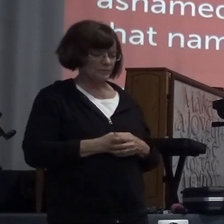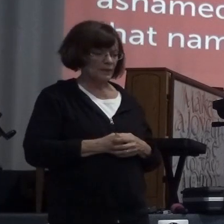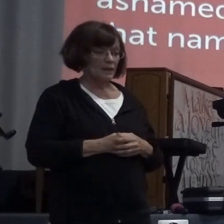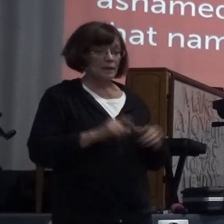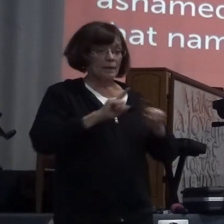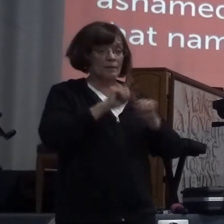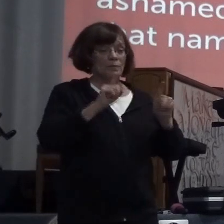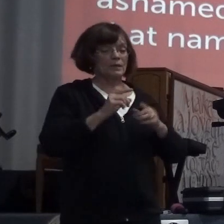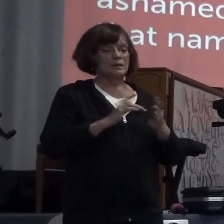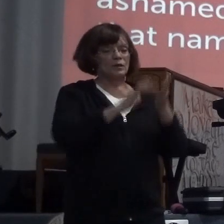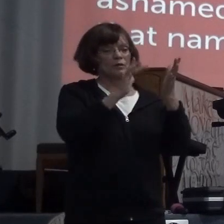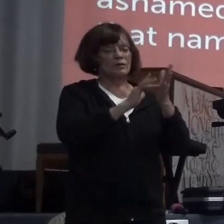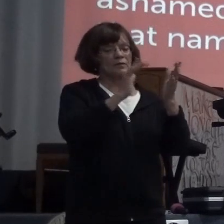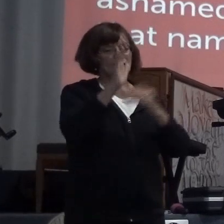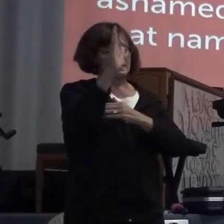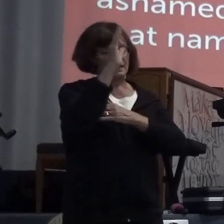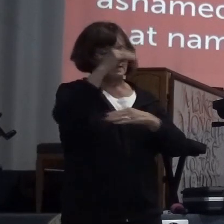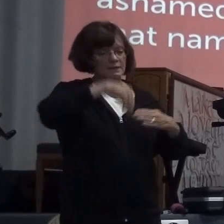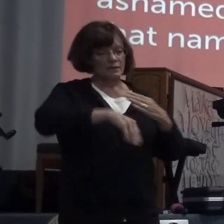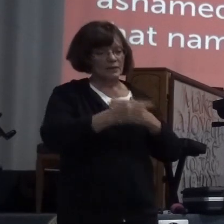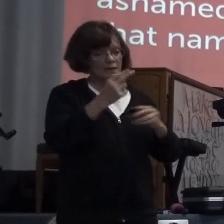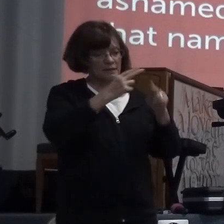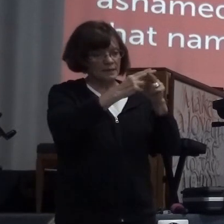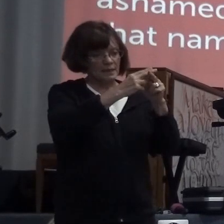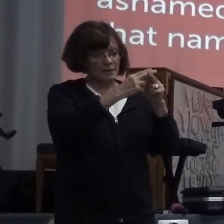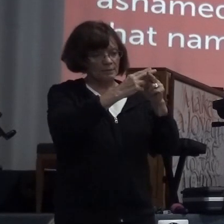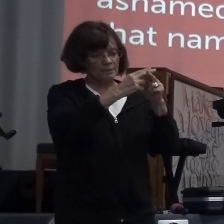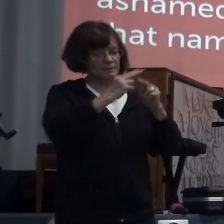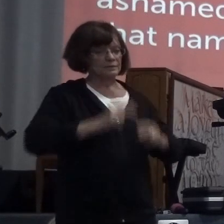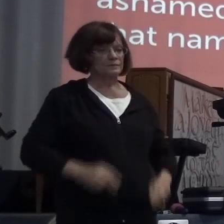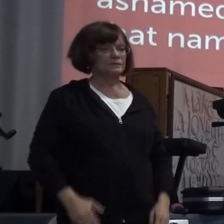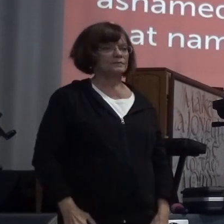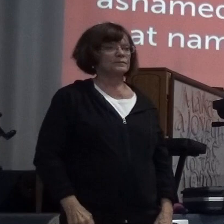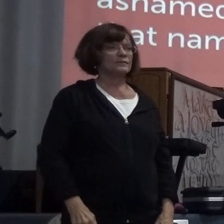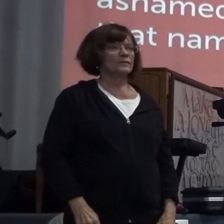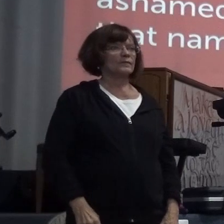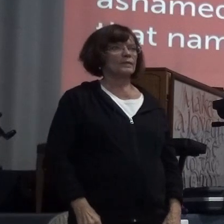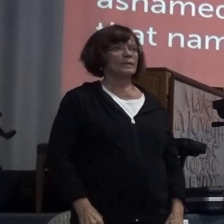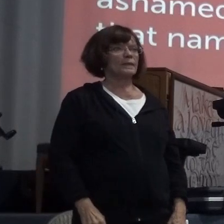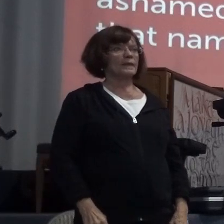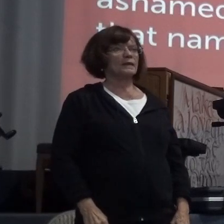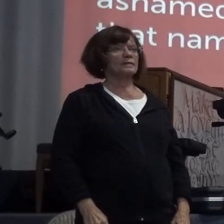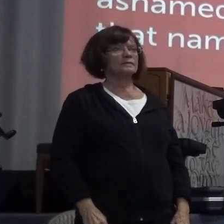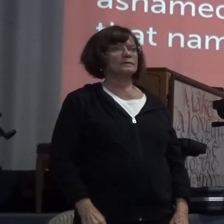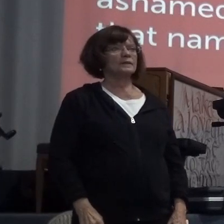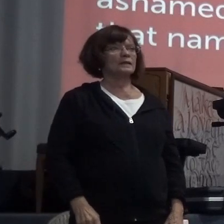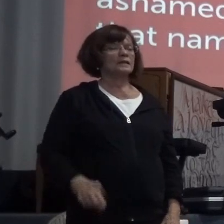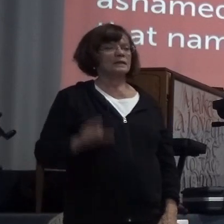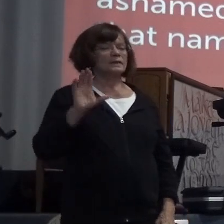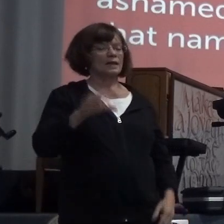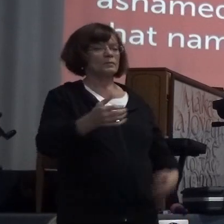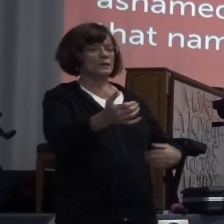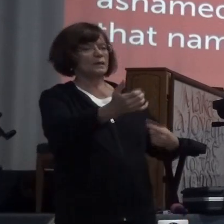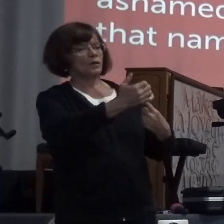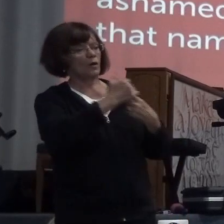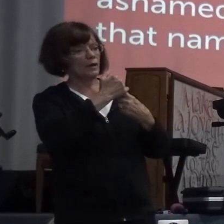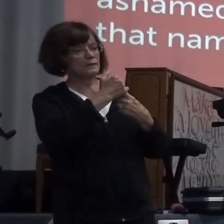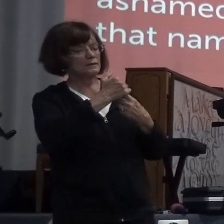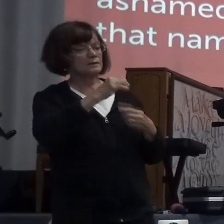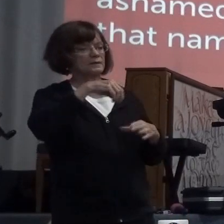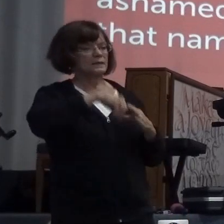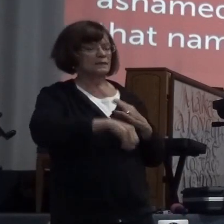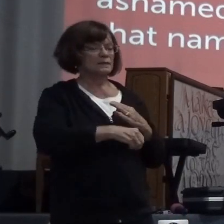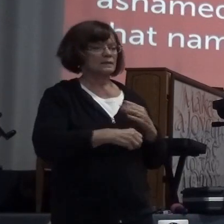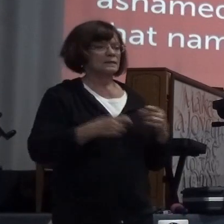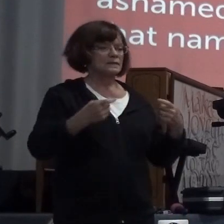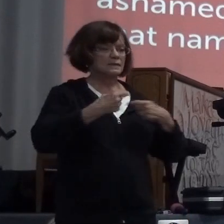God in that name. It's amazing. He's saying, don't be caught in sin. Don't suffer because you're a